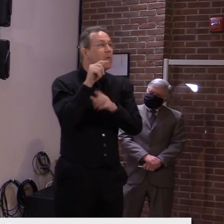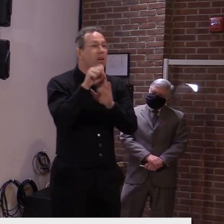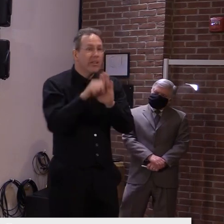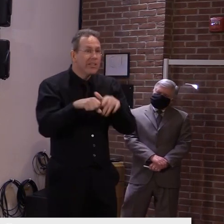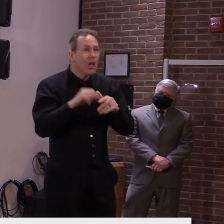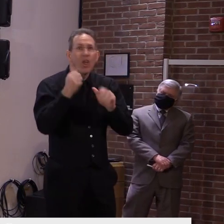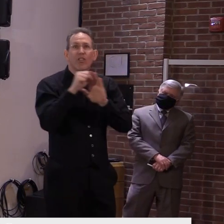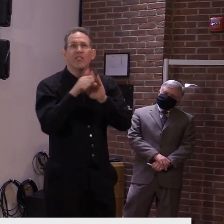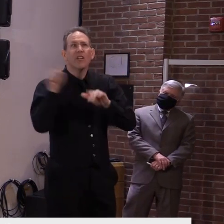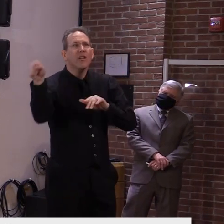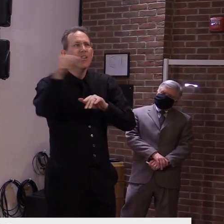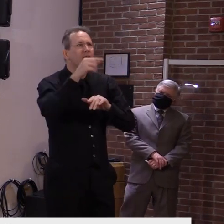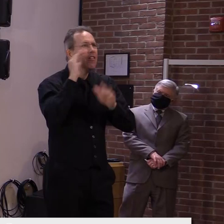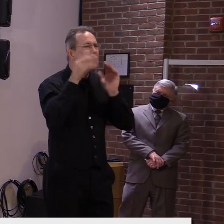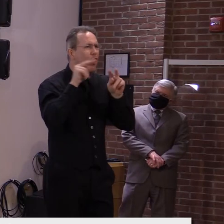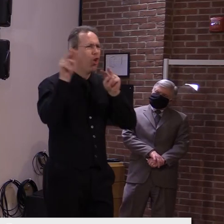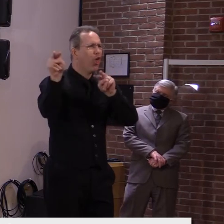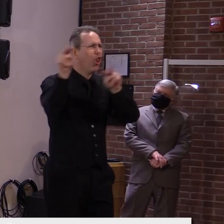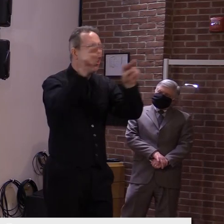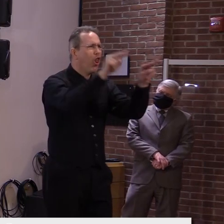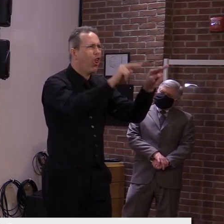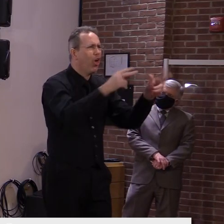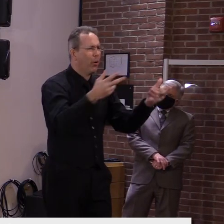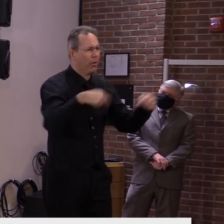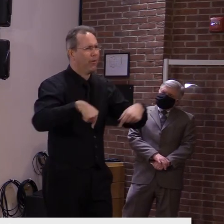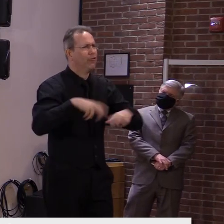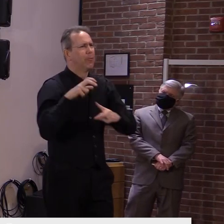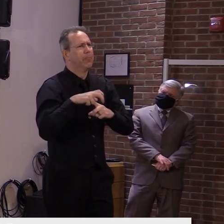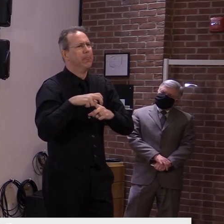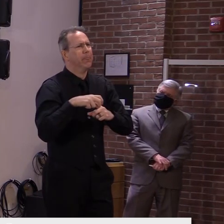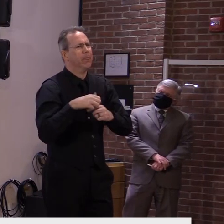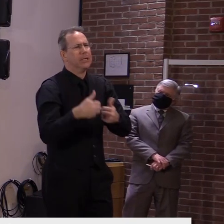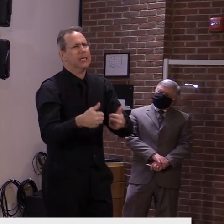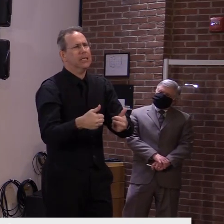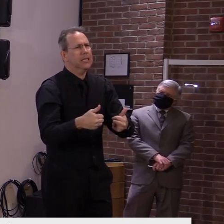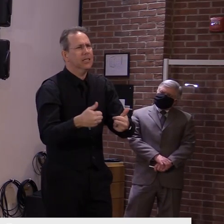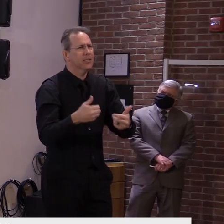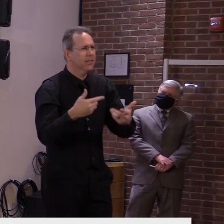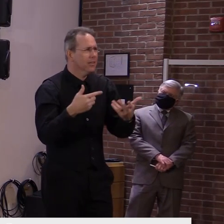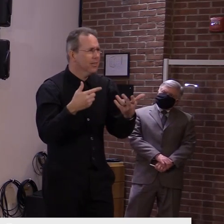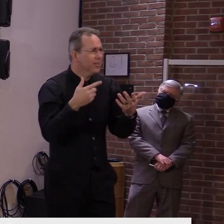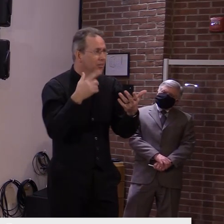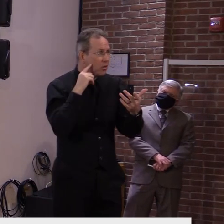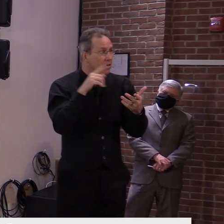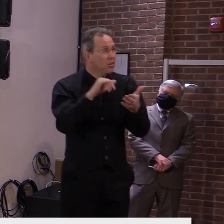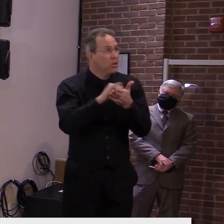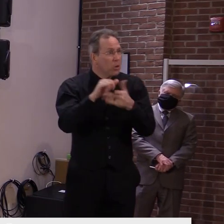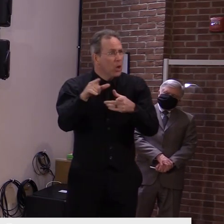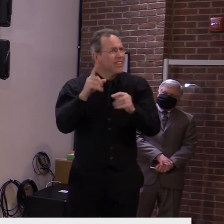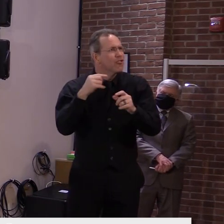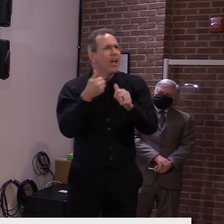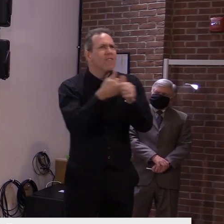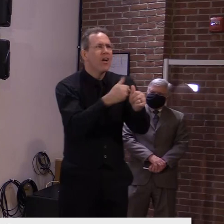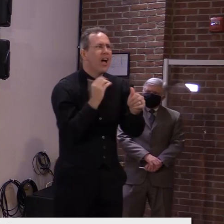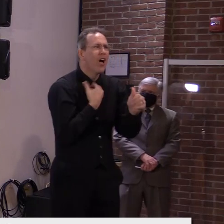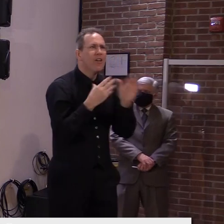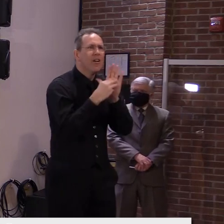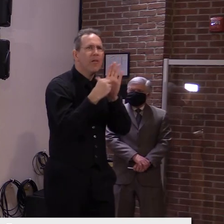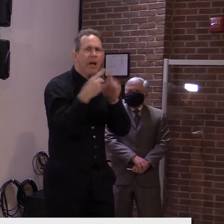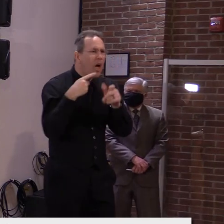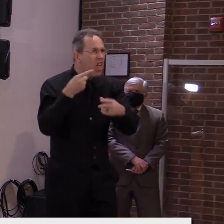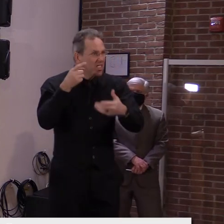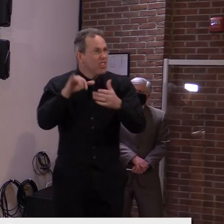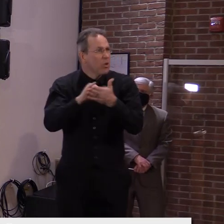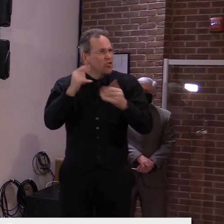of compliance, regardless of whether there's, I mean, New York tried some punitive measures. I don't think it worked out very well. I think Rhode Island did, others